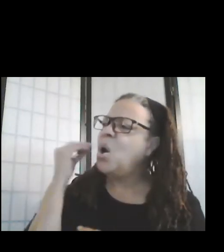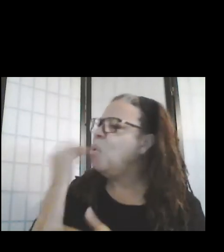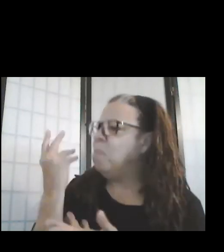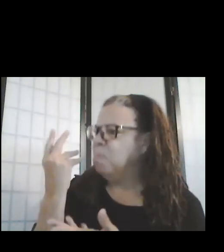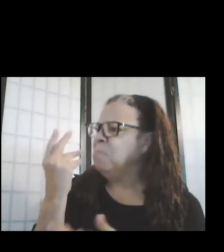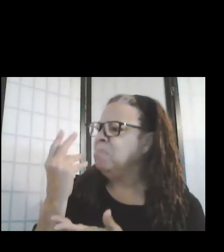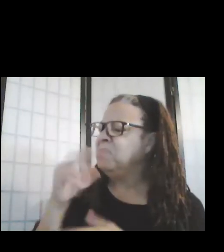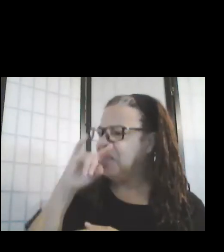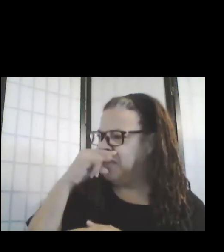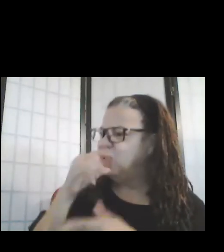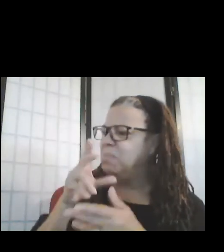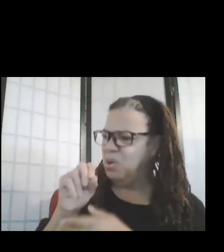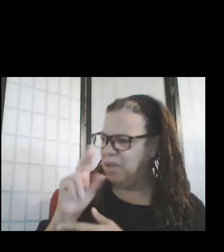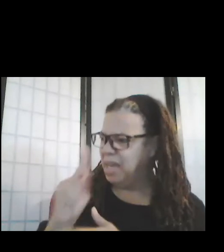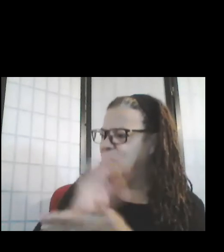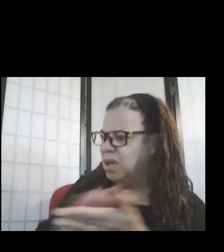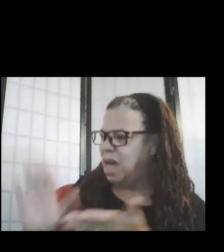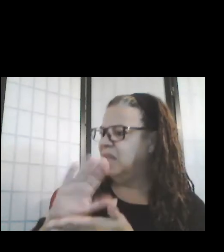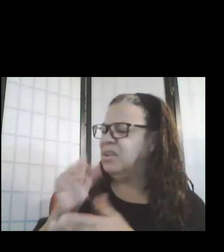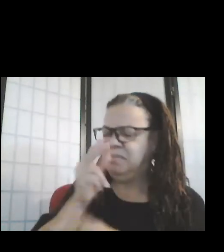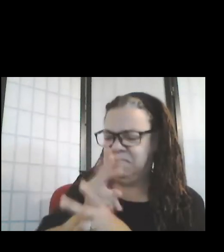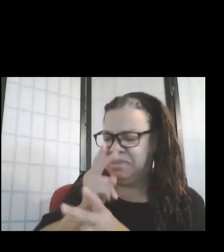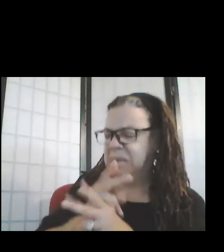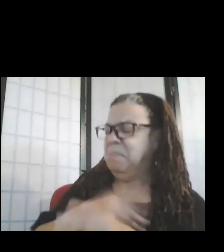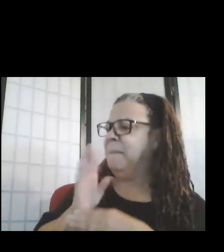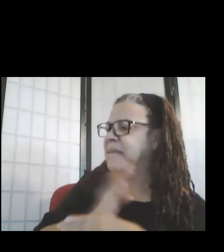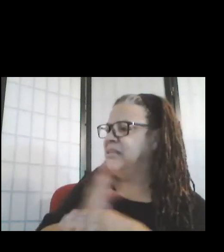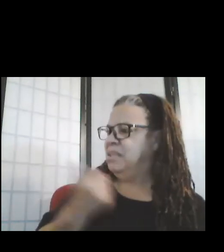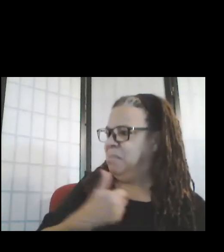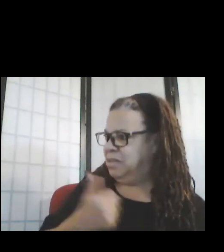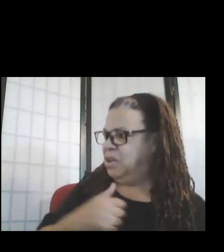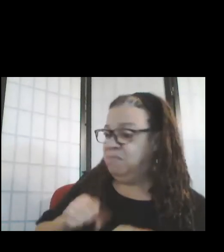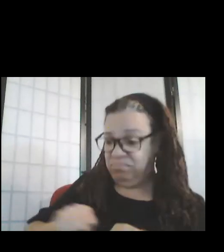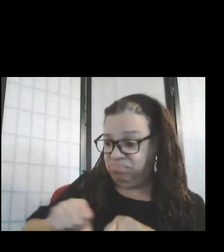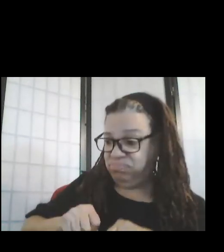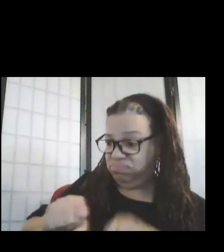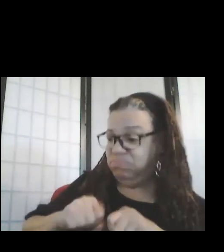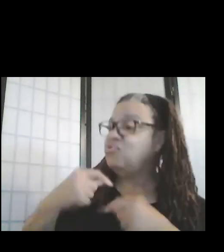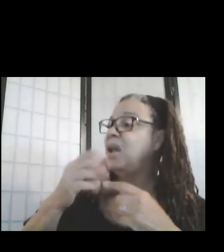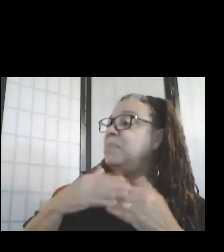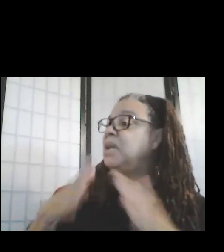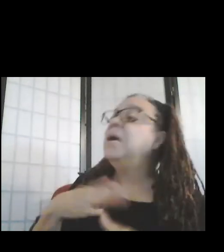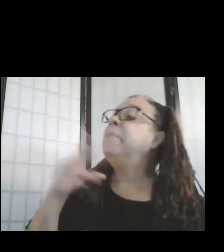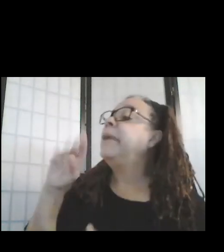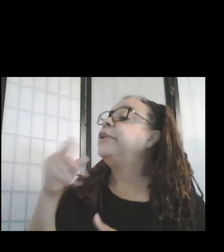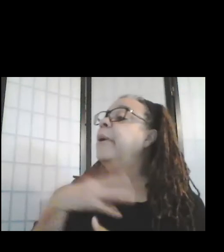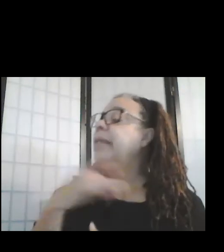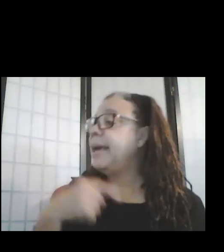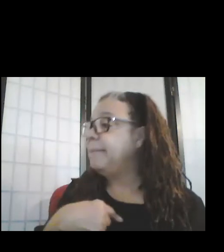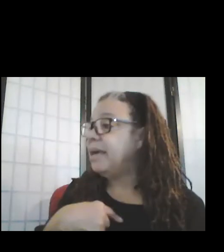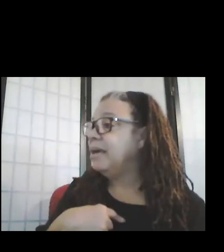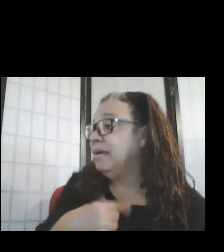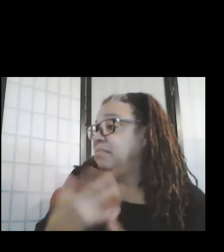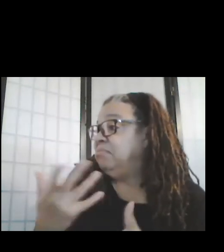college, okay? I mind my own business, keep the grass mowed, and try to be neighborly. My dog likes me. Hey, I even return the